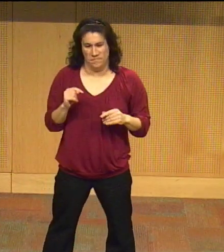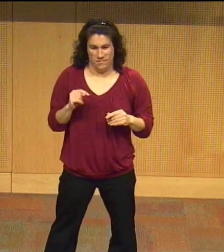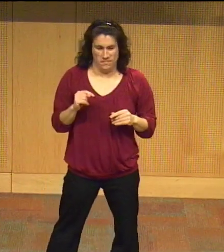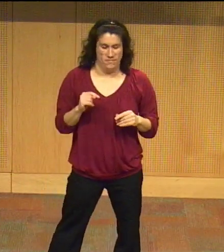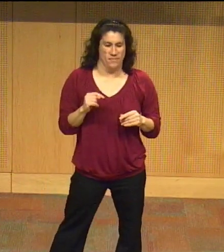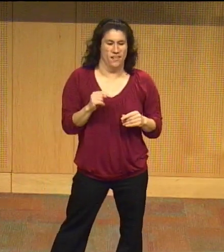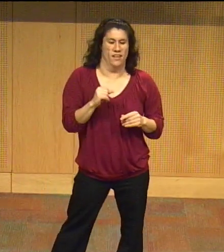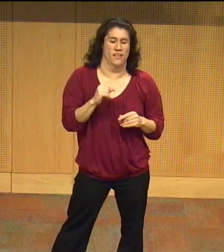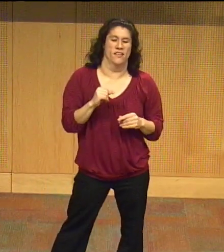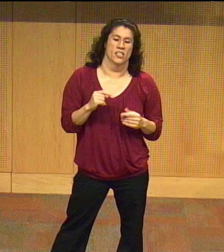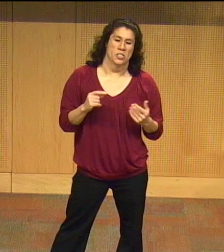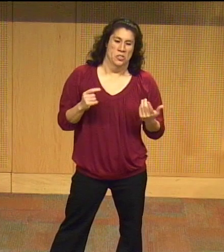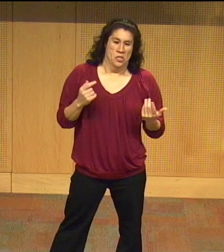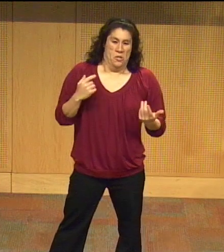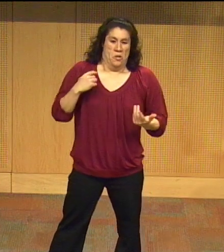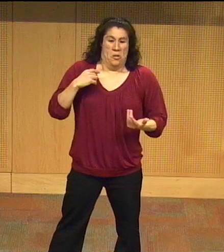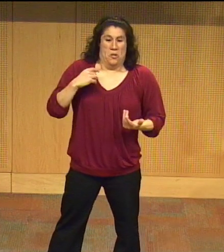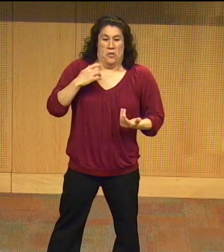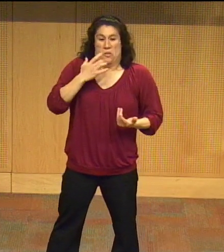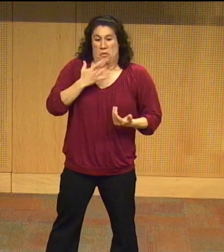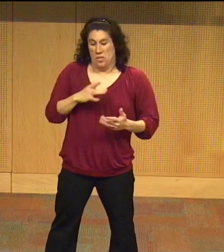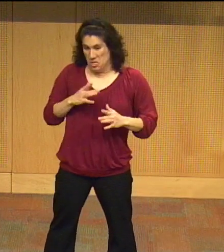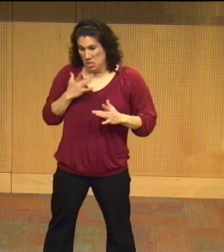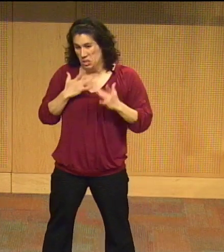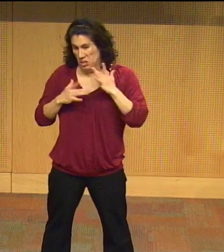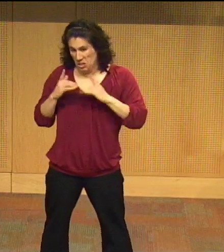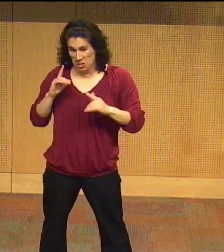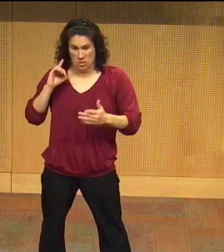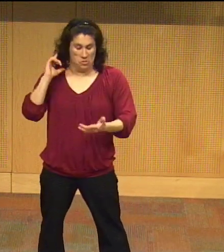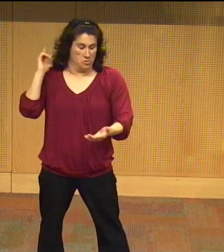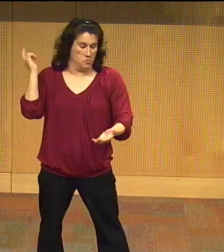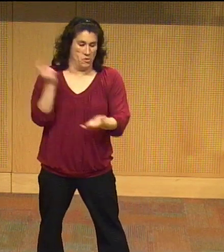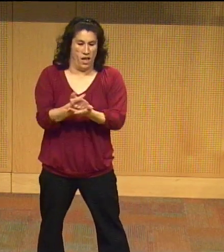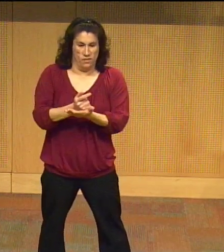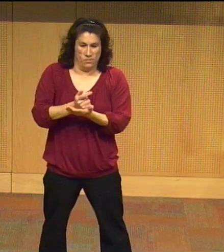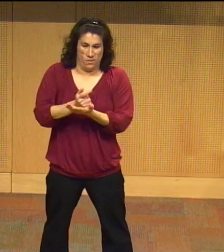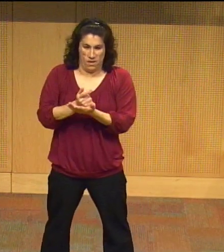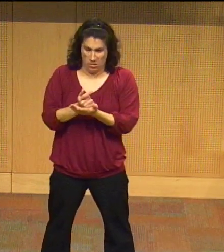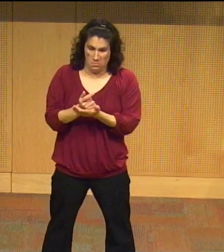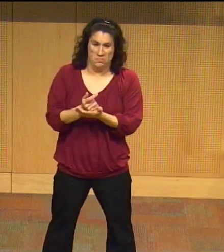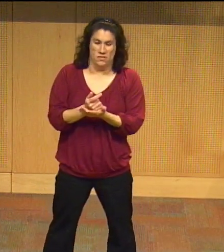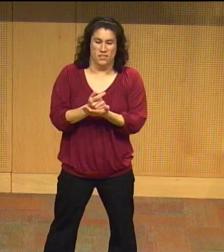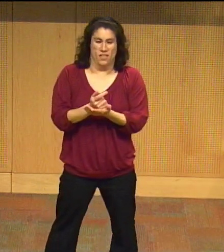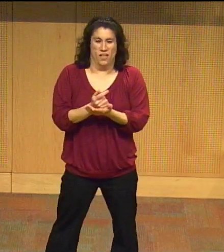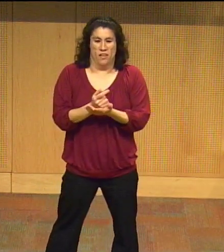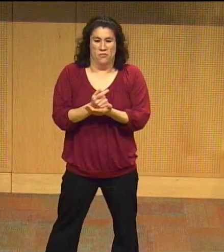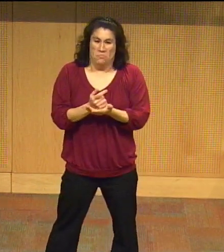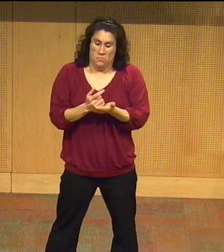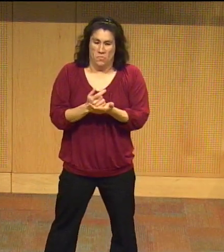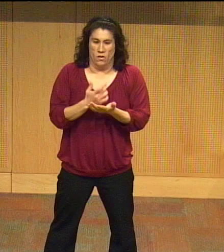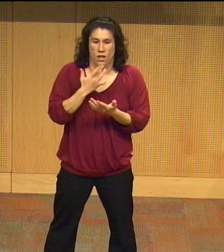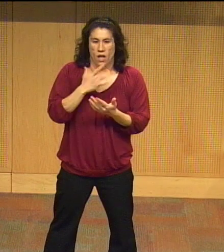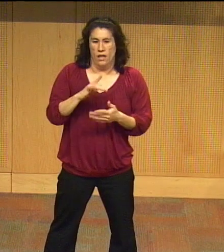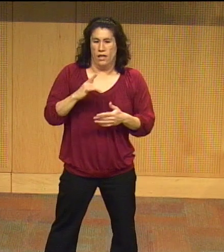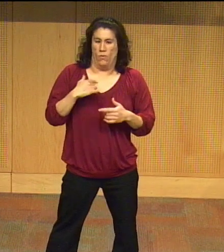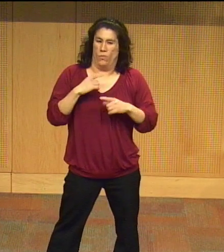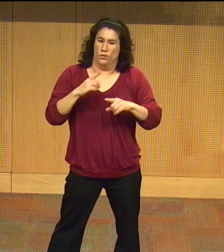got through it, and that was the experience of it all. Again, I got through it, my clinical work, I